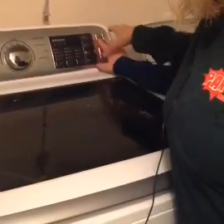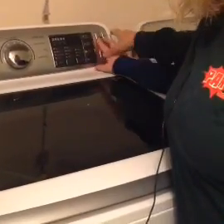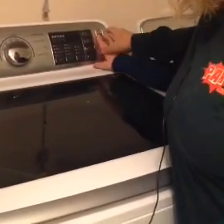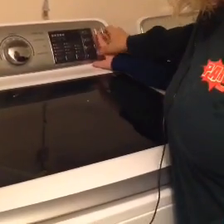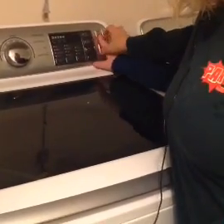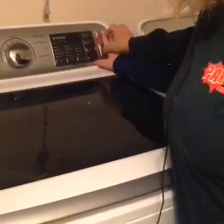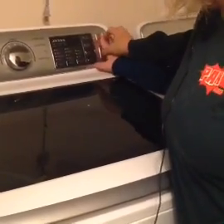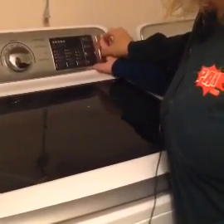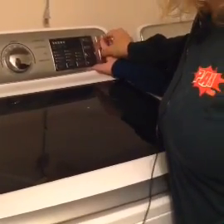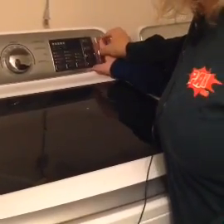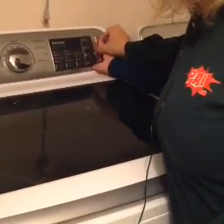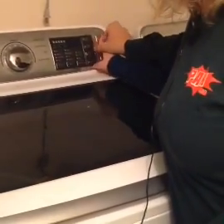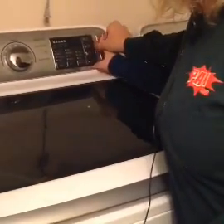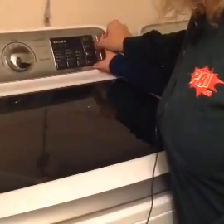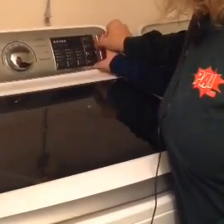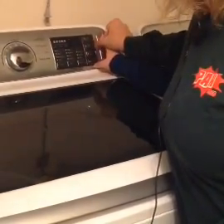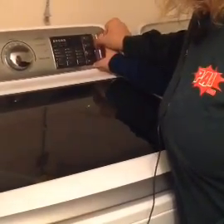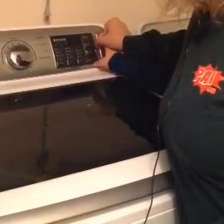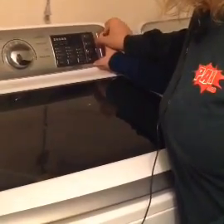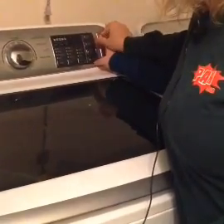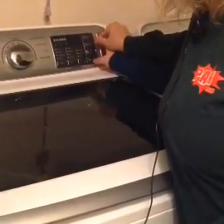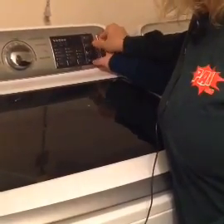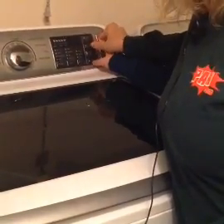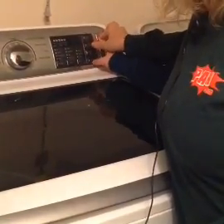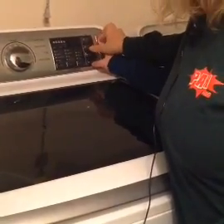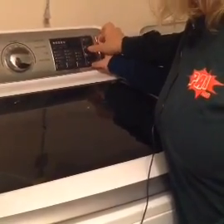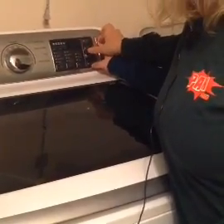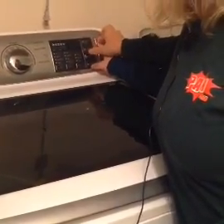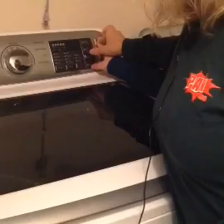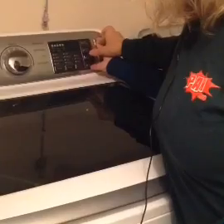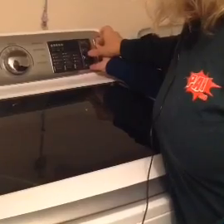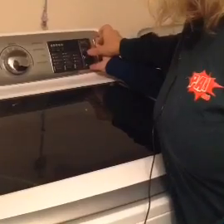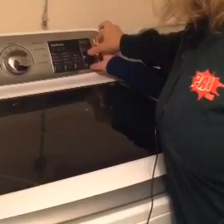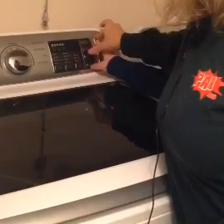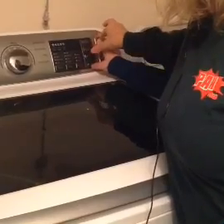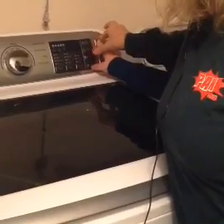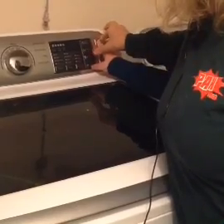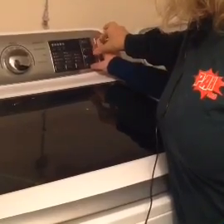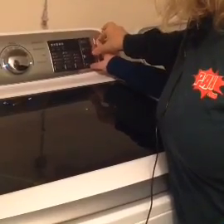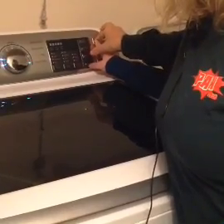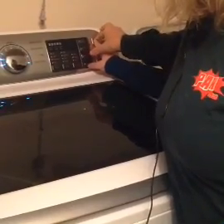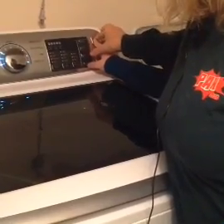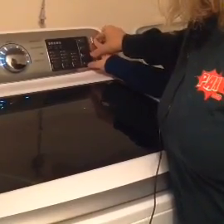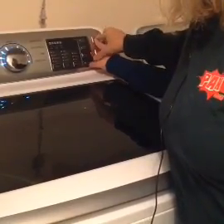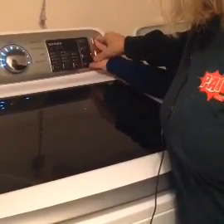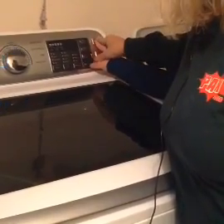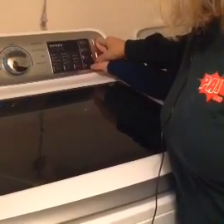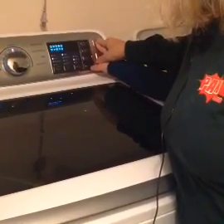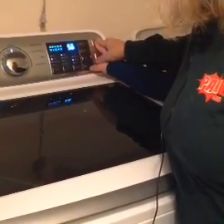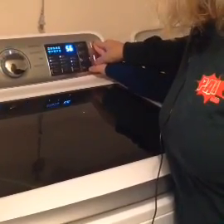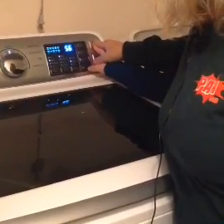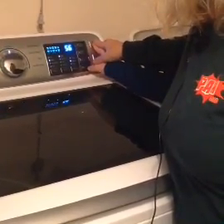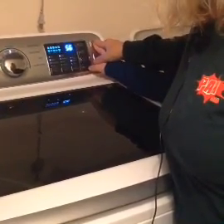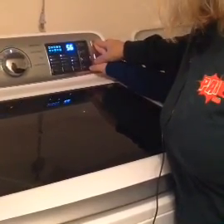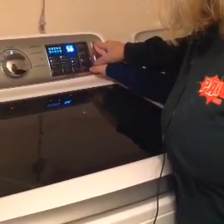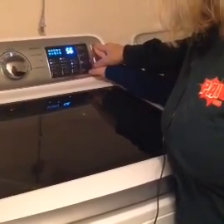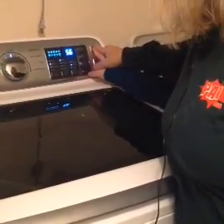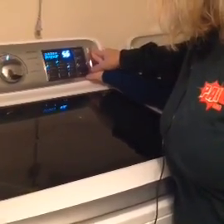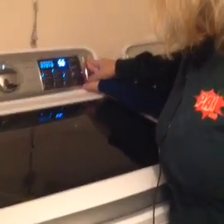unfortunately, good job, Maxie, good job. This is a little, good job, Maxie. The power is on. Now,